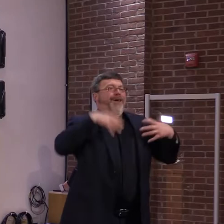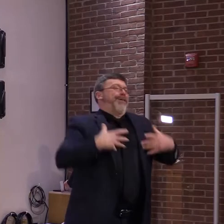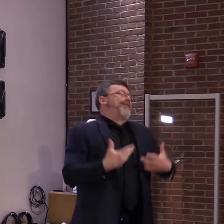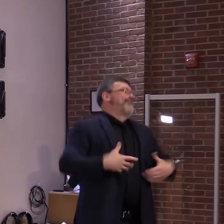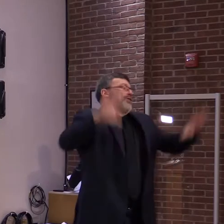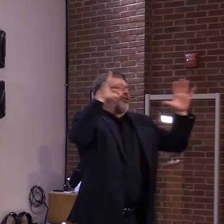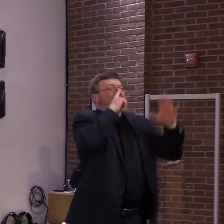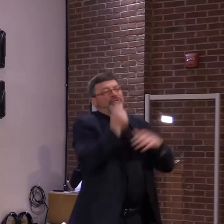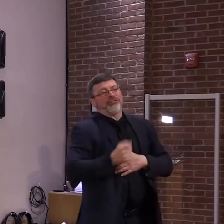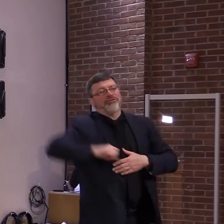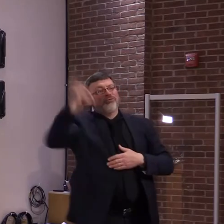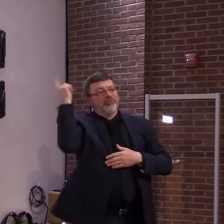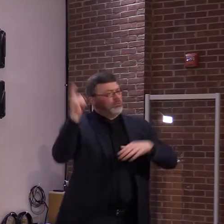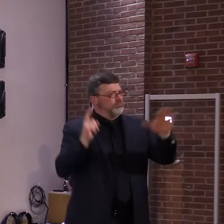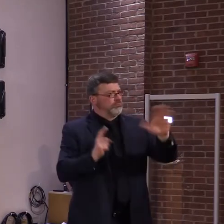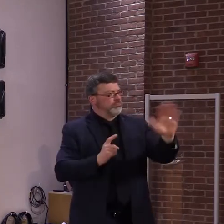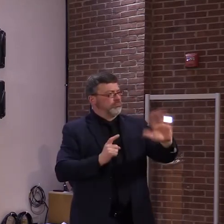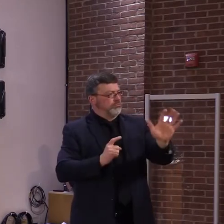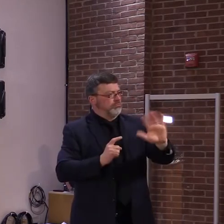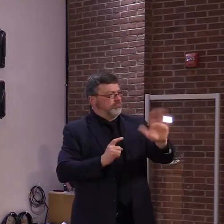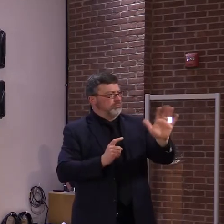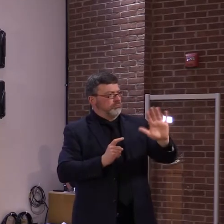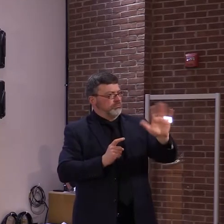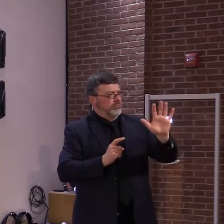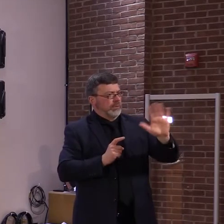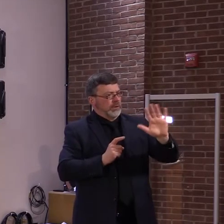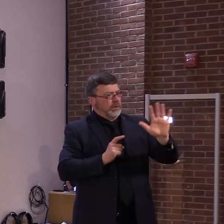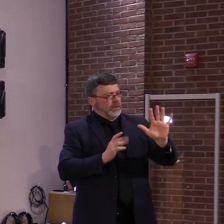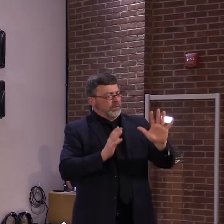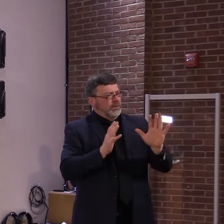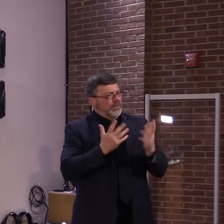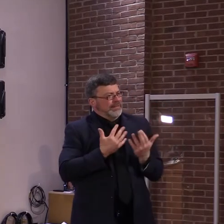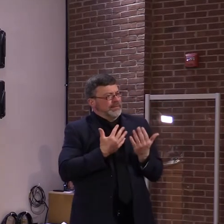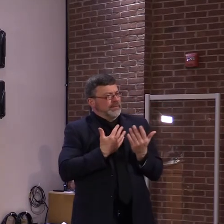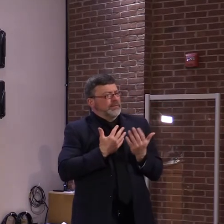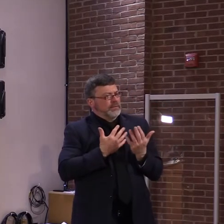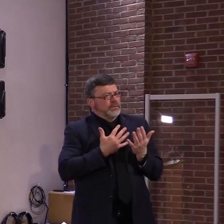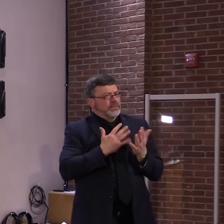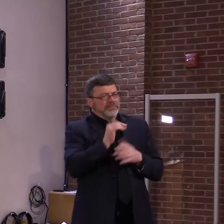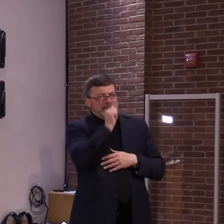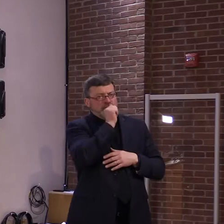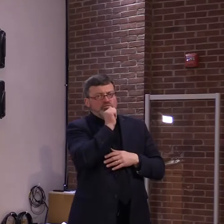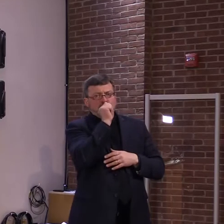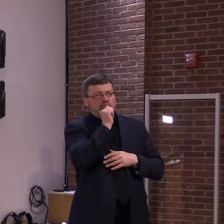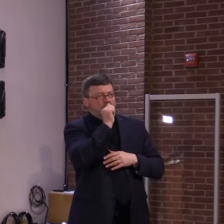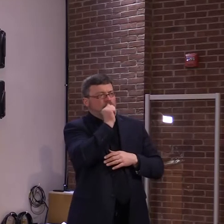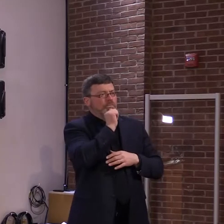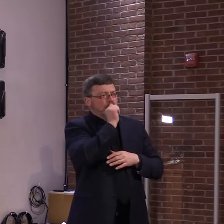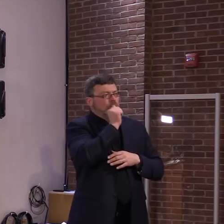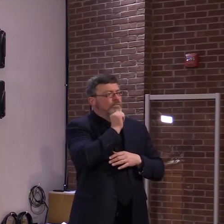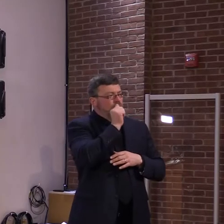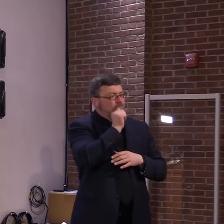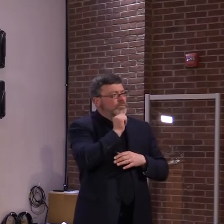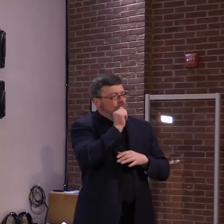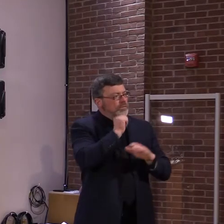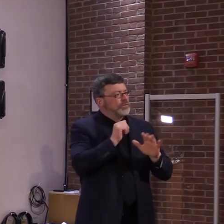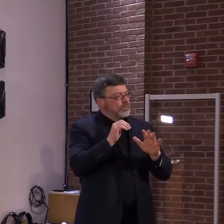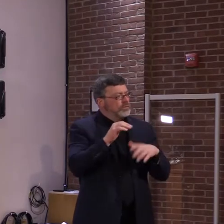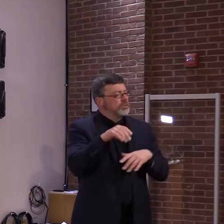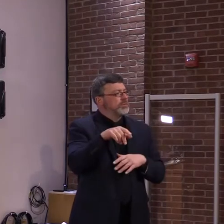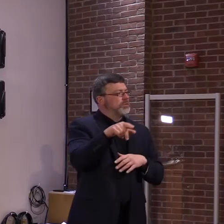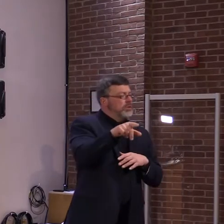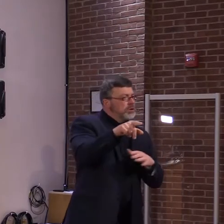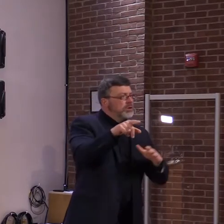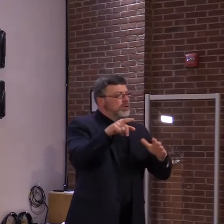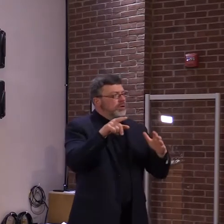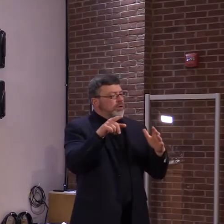for patience, we're almost there. And for those who are thinking, I got vaccinated, but I'm anxious about